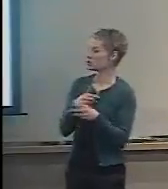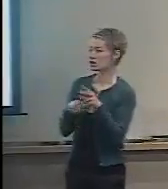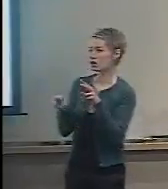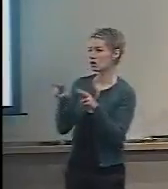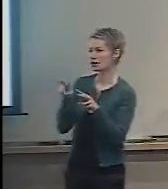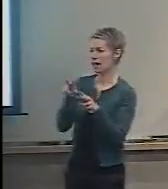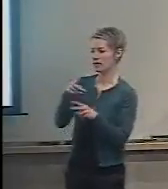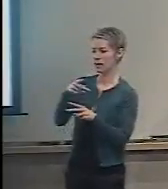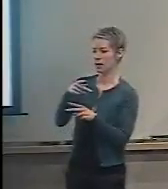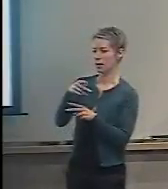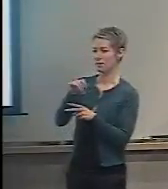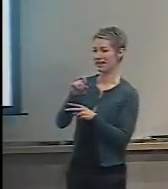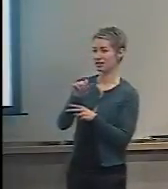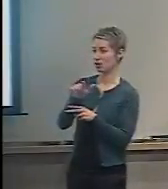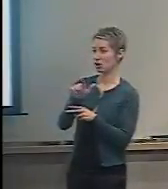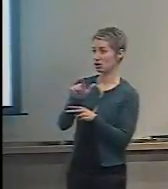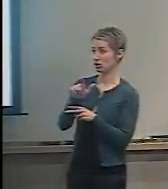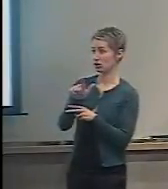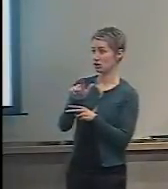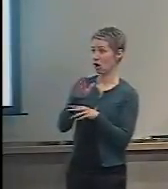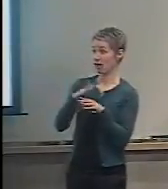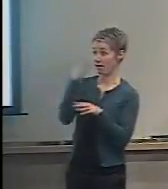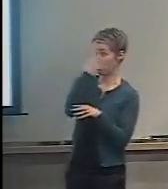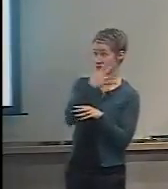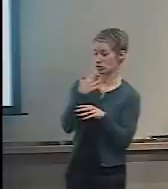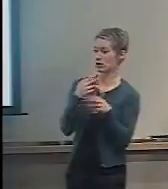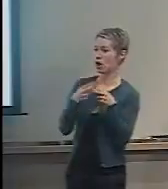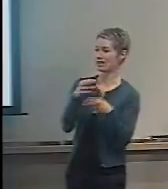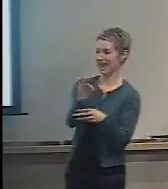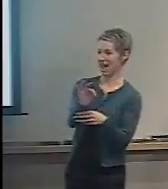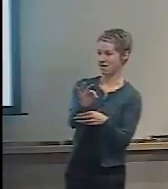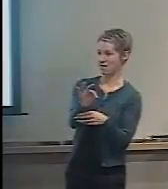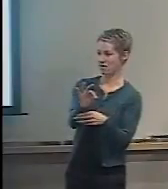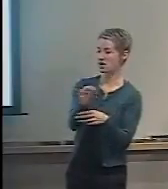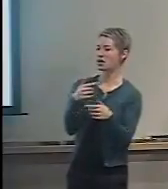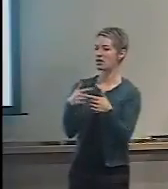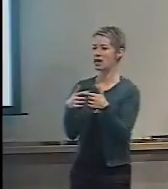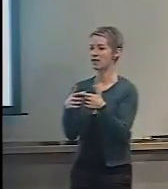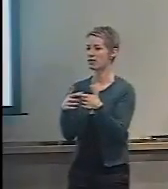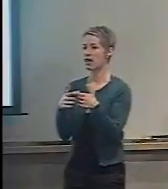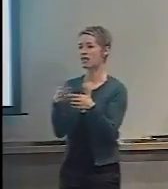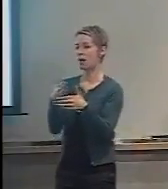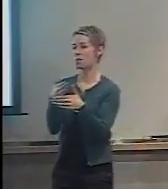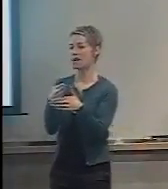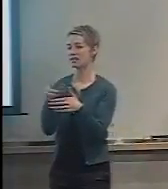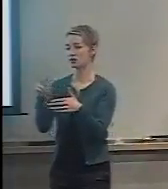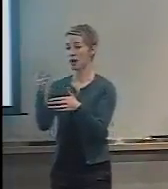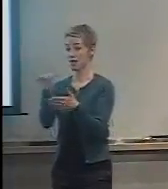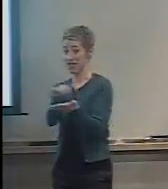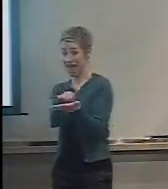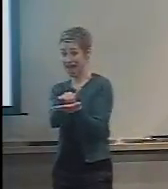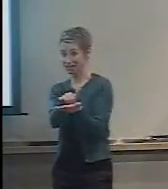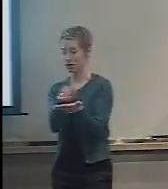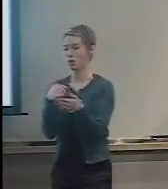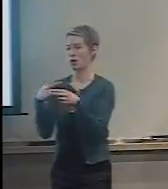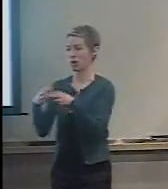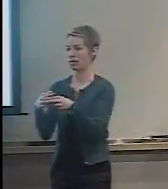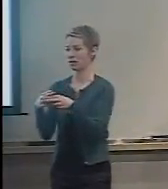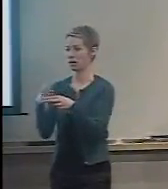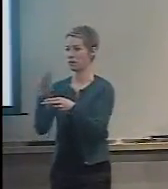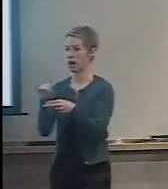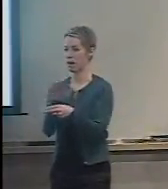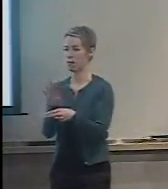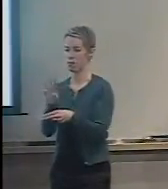pixels around the face, call that F, and we took the mean square error of that, and then we weighted it by